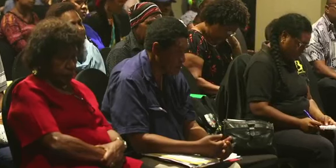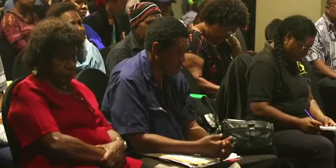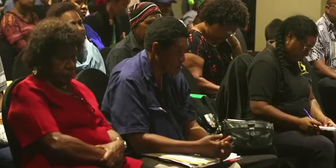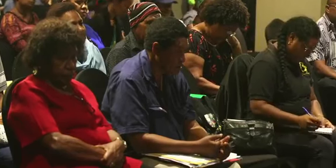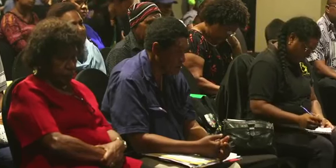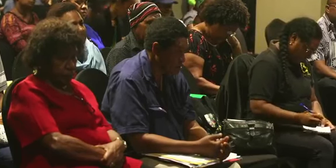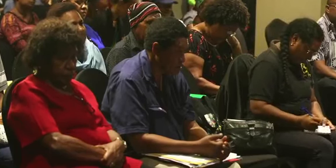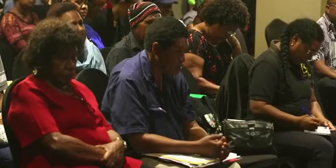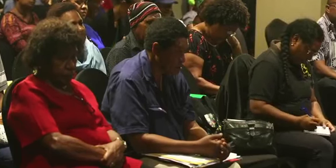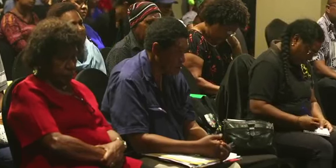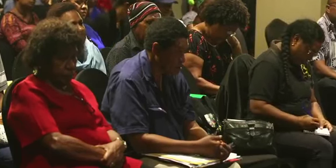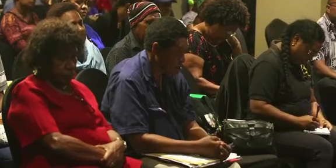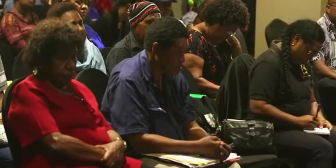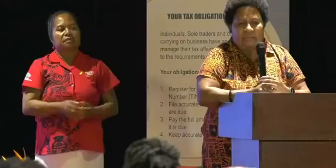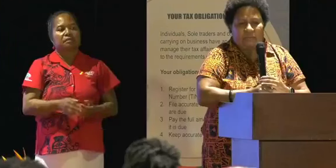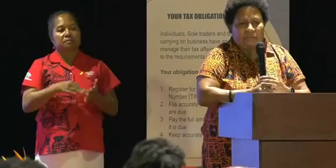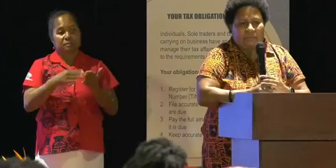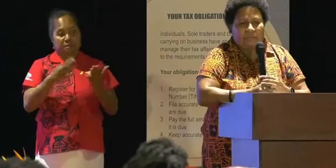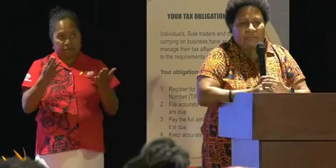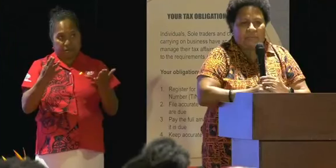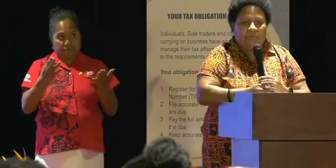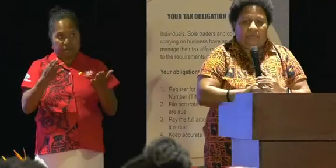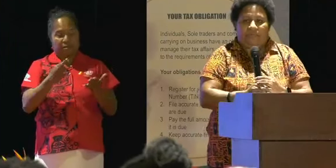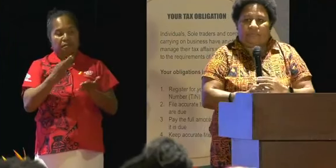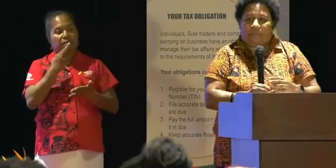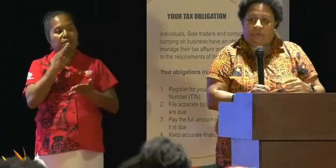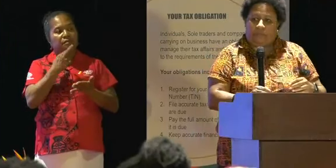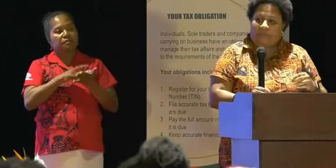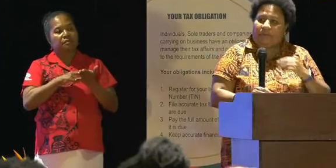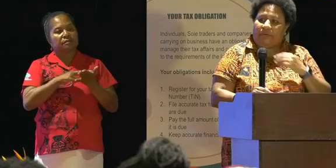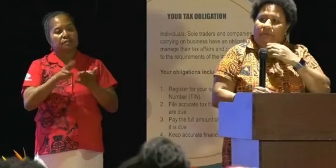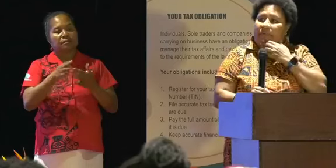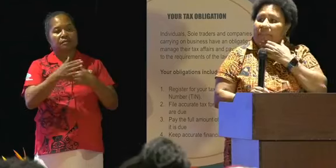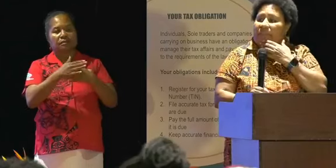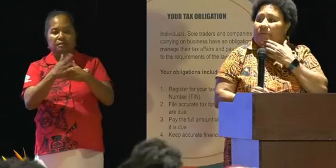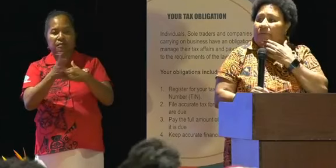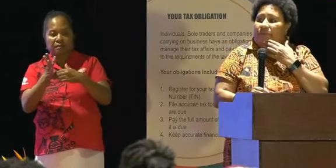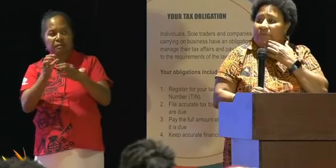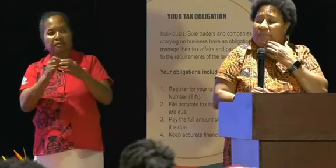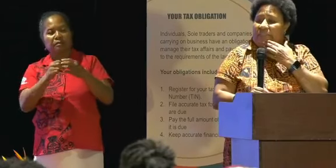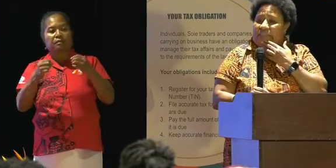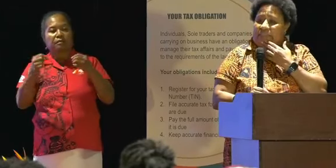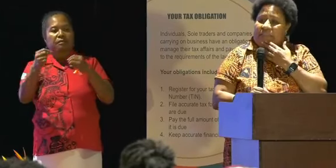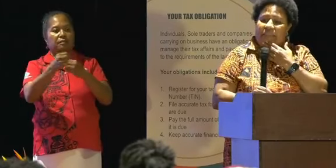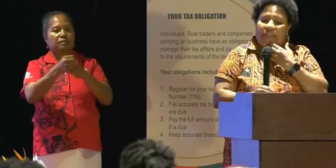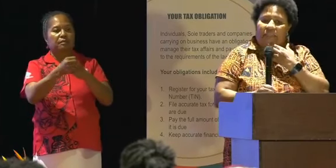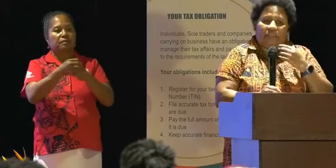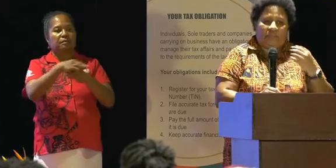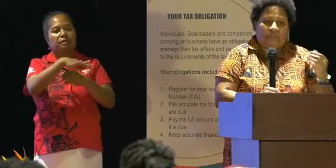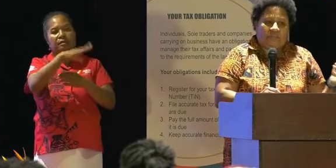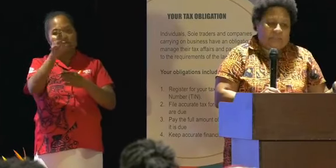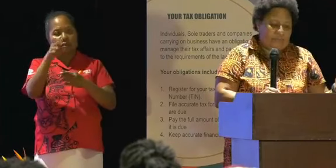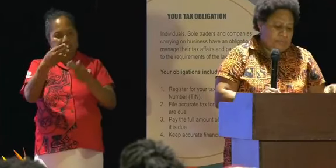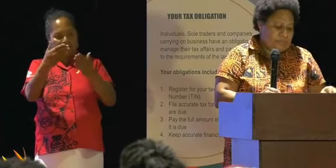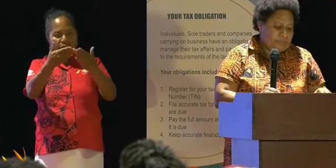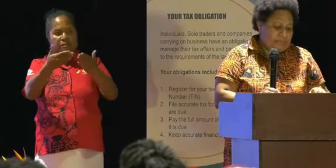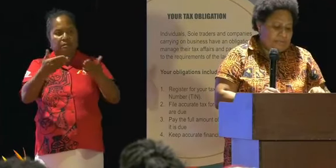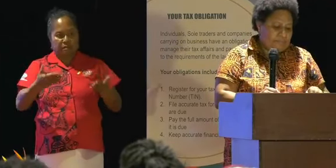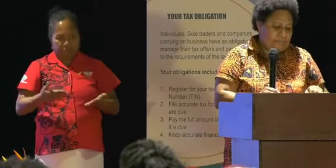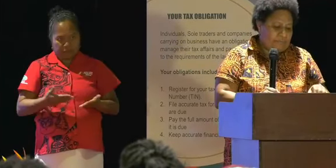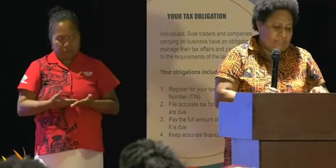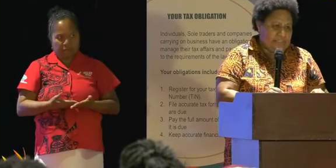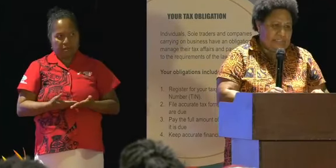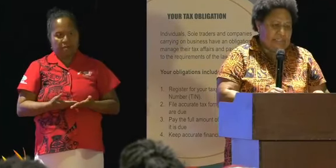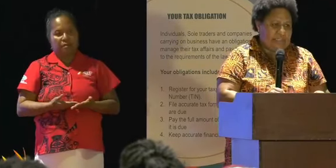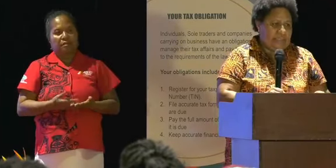awareness. So, as a result of that too, me pla work lo opening all office law provinces. So at the moment, we